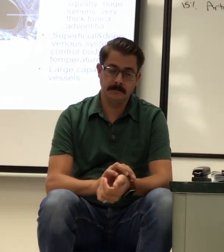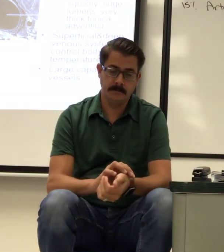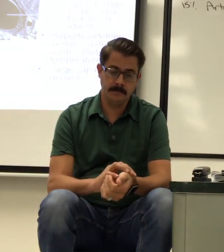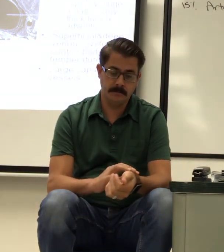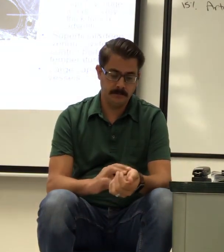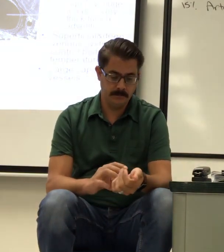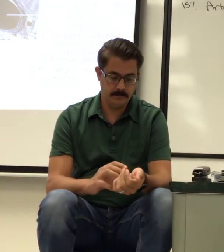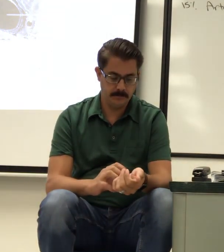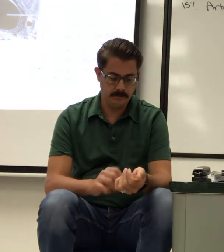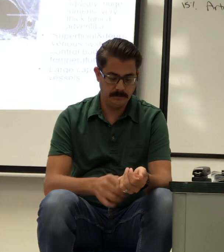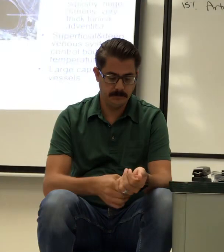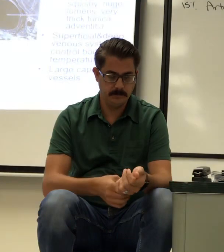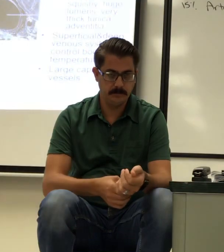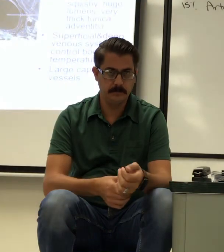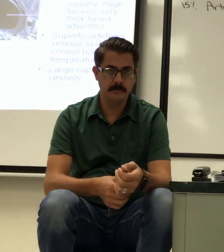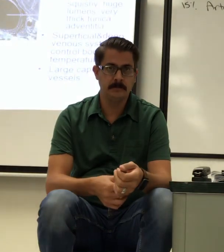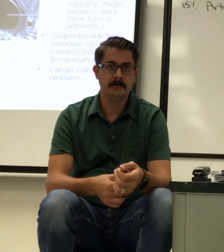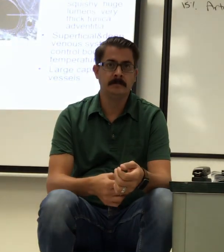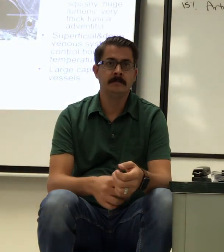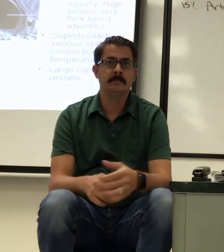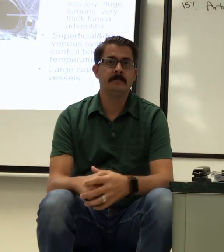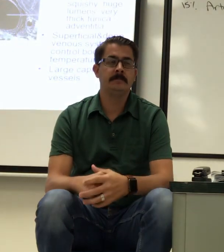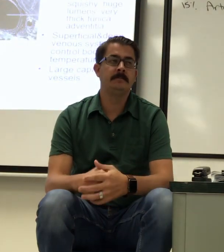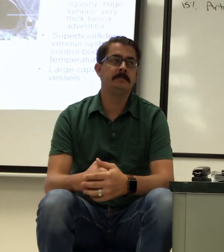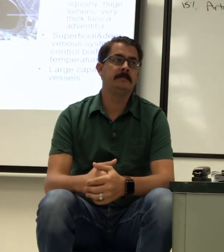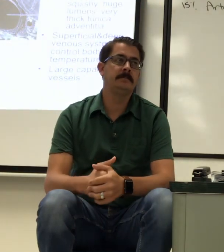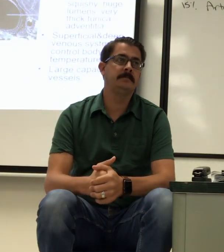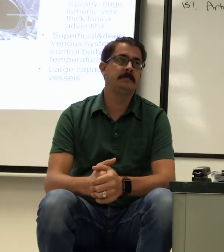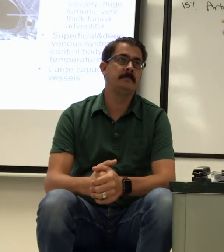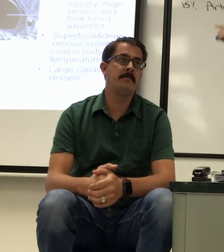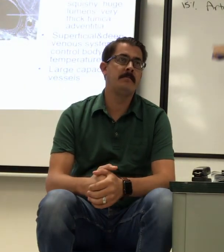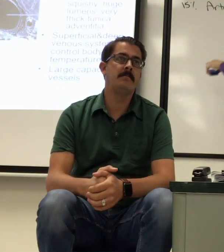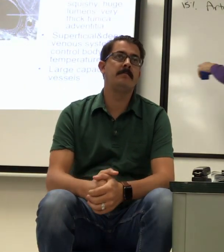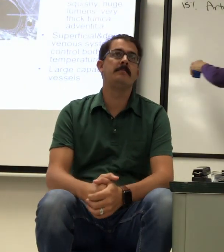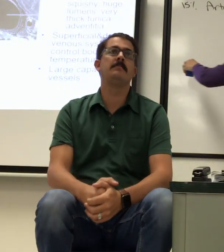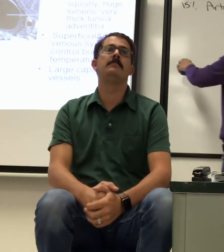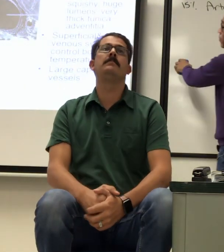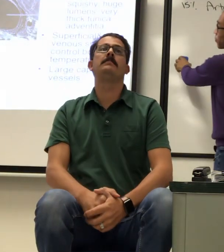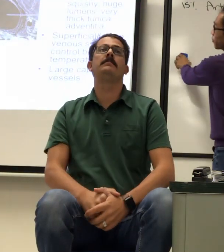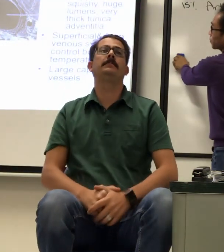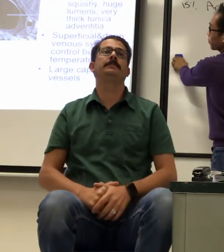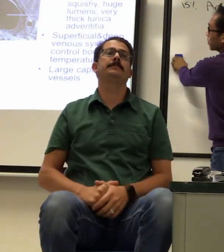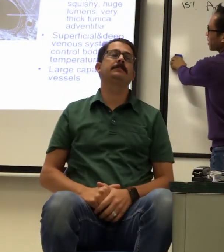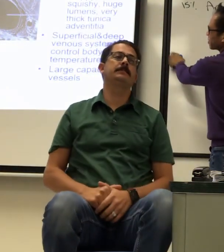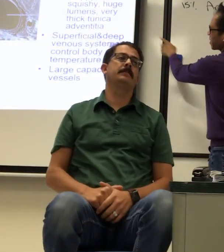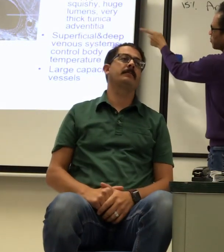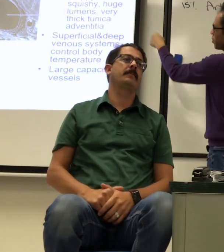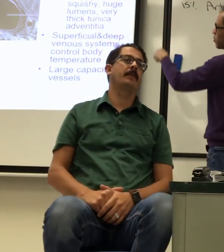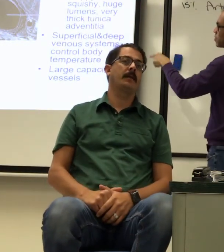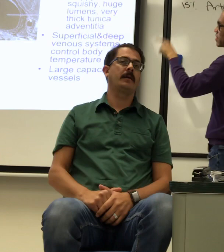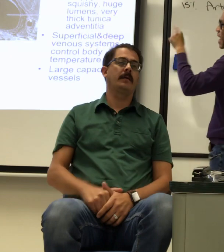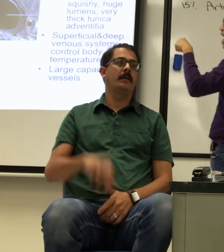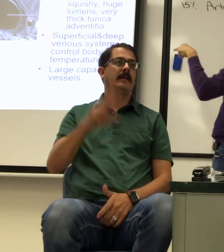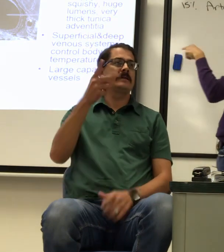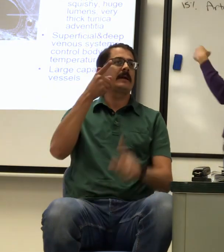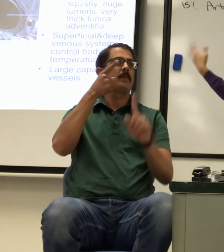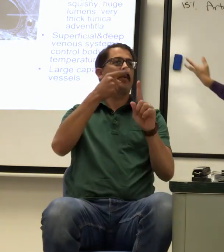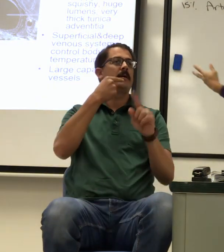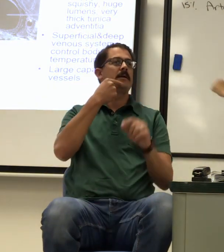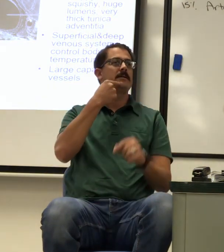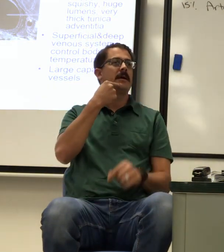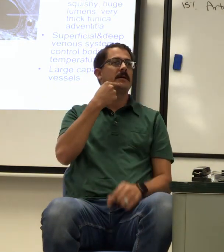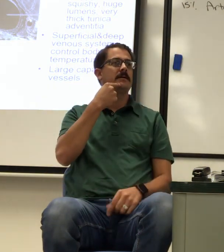Okay, well, the other thing I have there, the second or the third point, yeah, second point, where it says